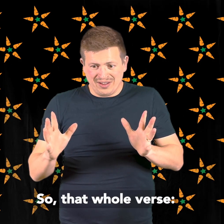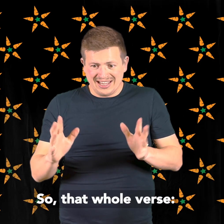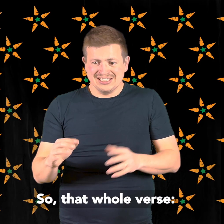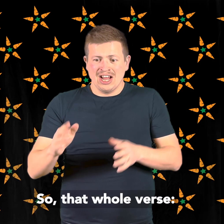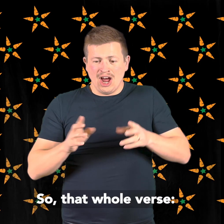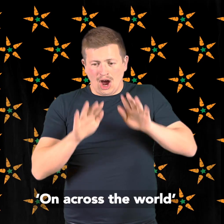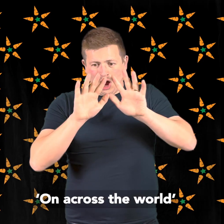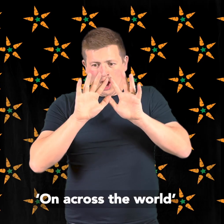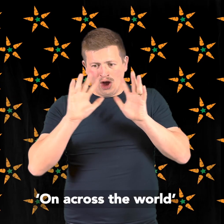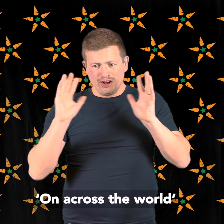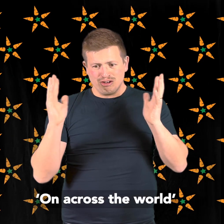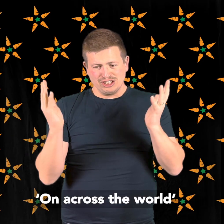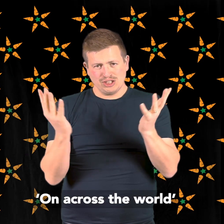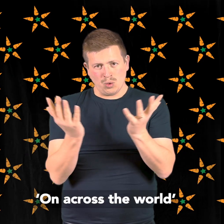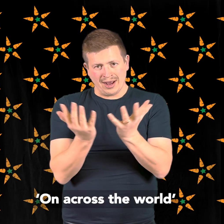verse, on across the world,